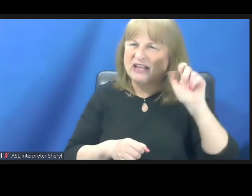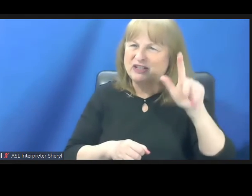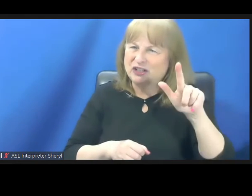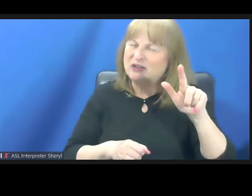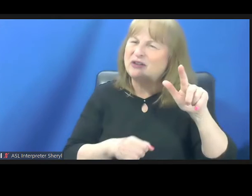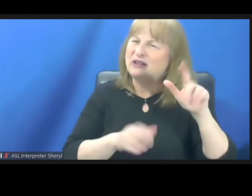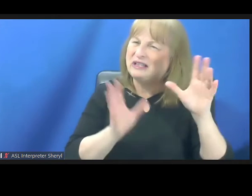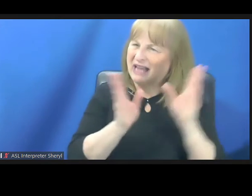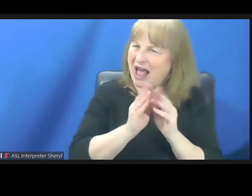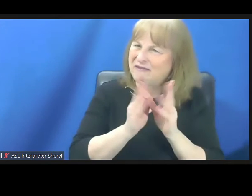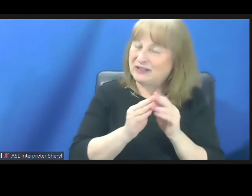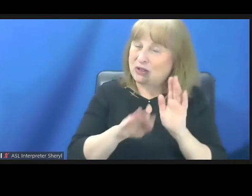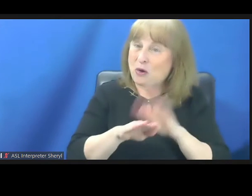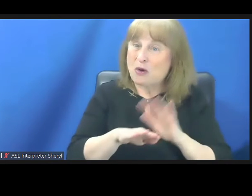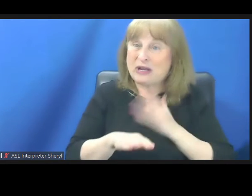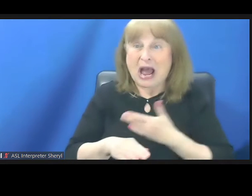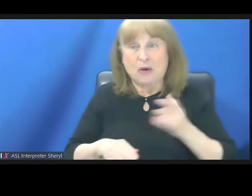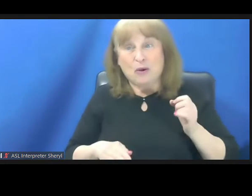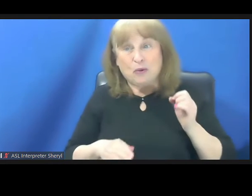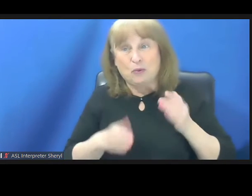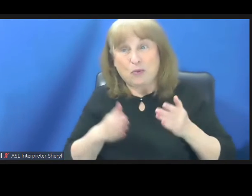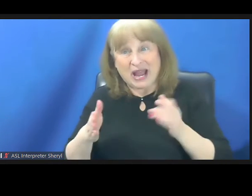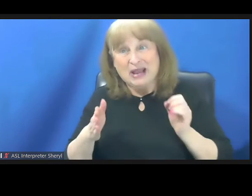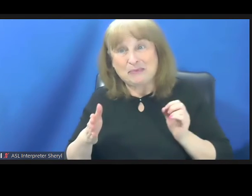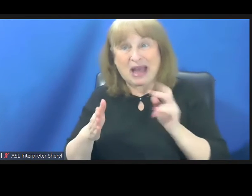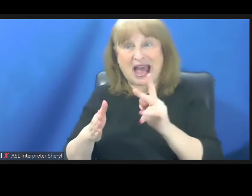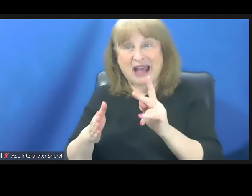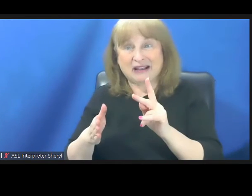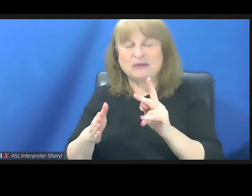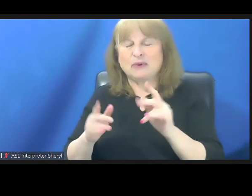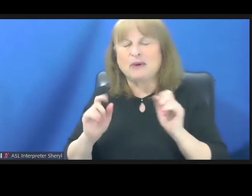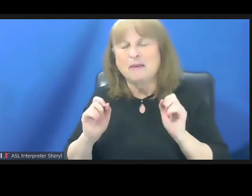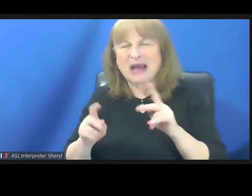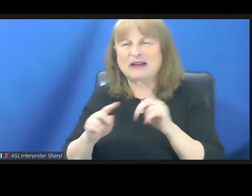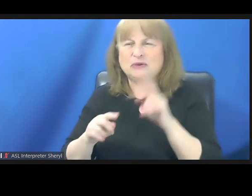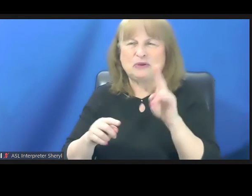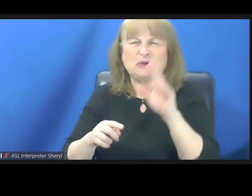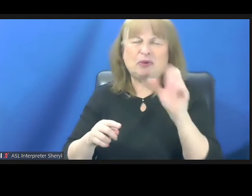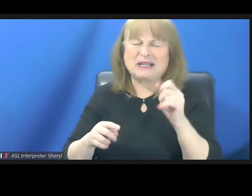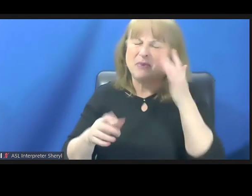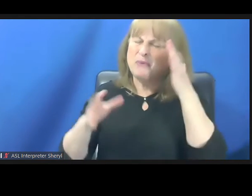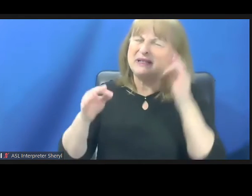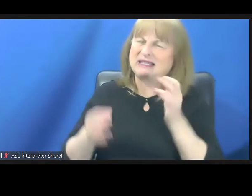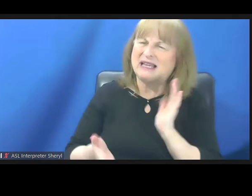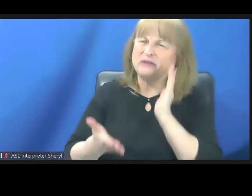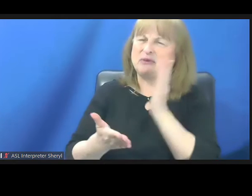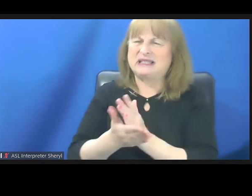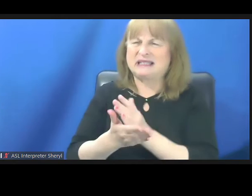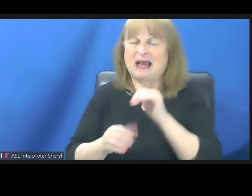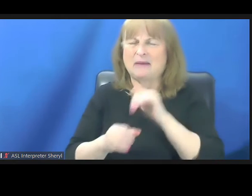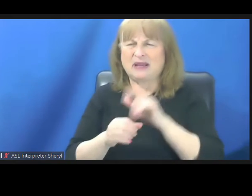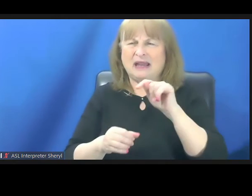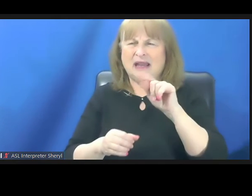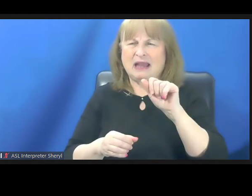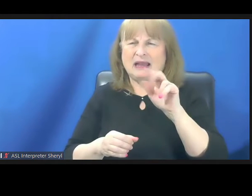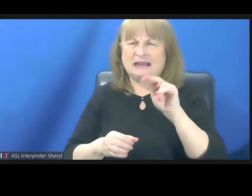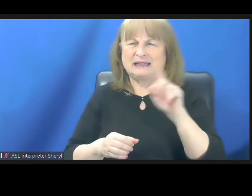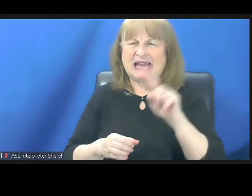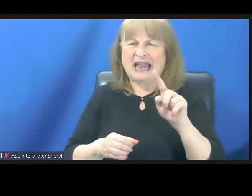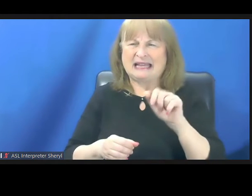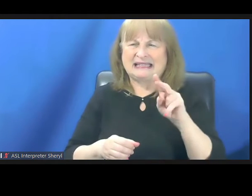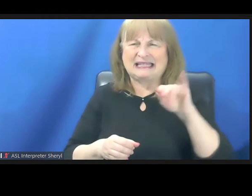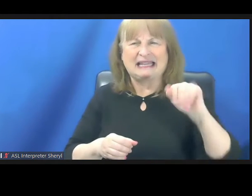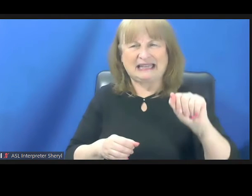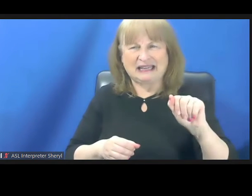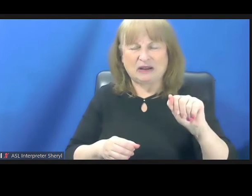Conference. And on our way back we were going back to the US, but we decided to stop in Tanzania. We took